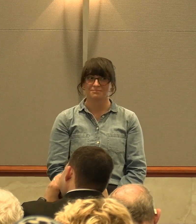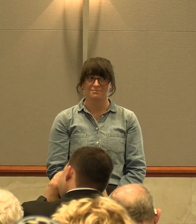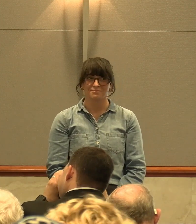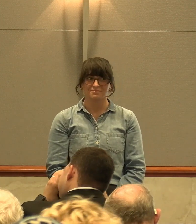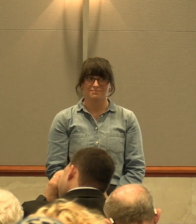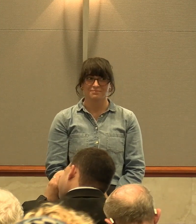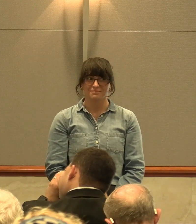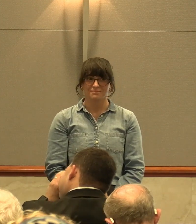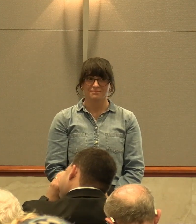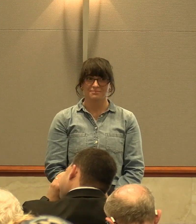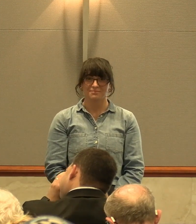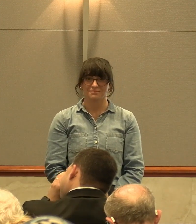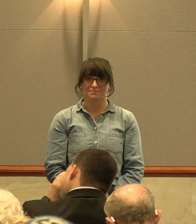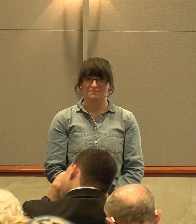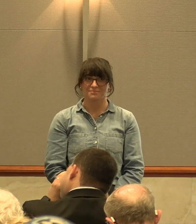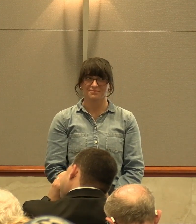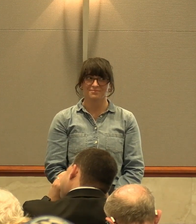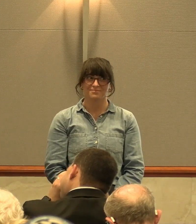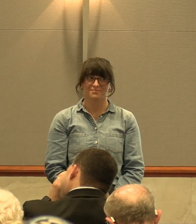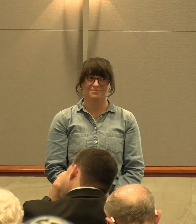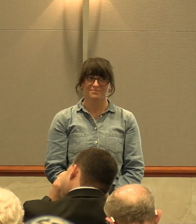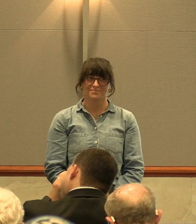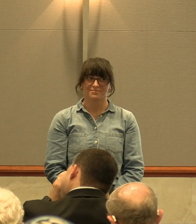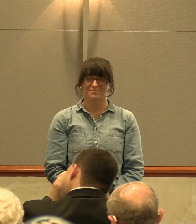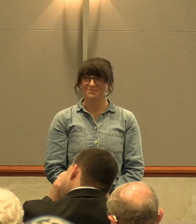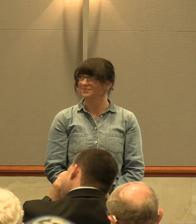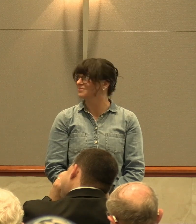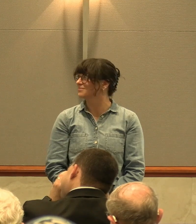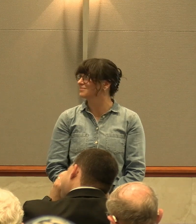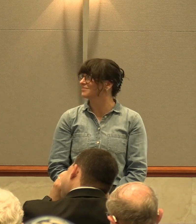I don't know. I guess they'll know it if he's not looking.